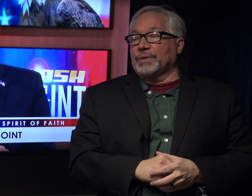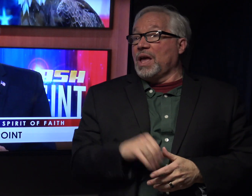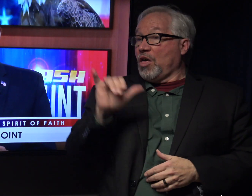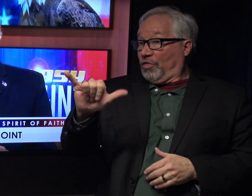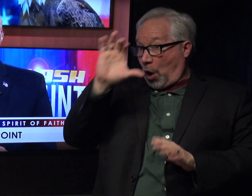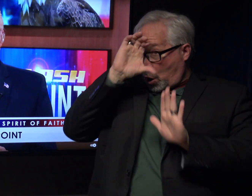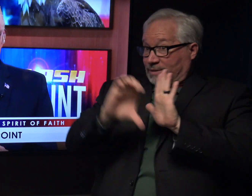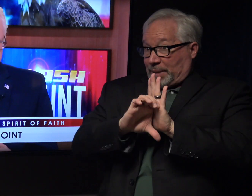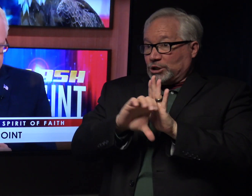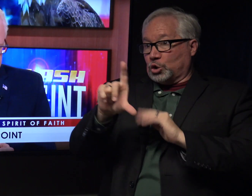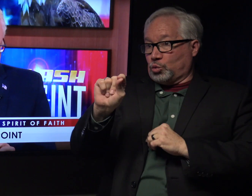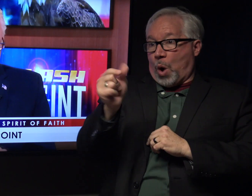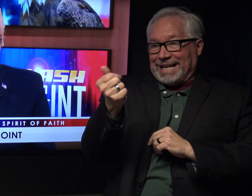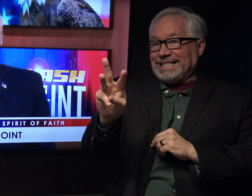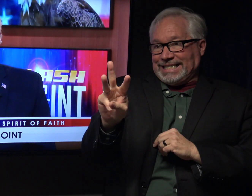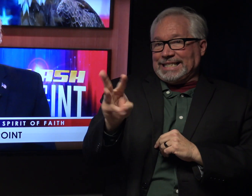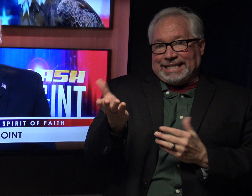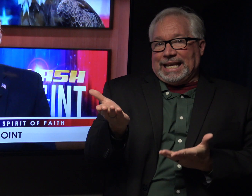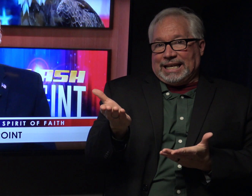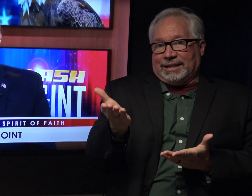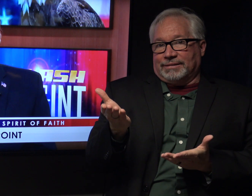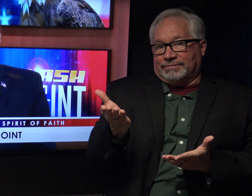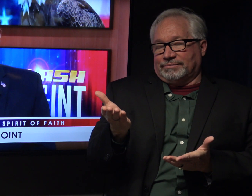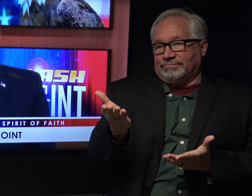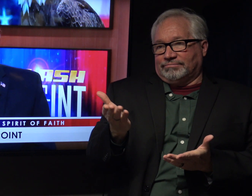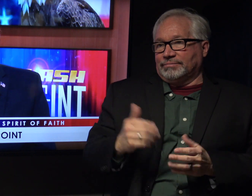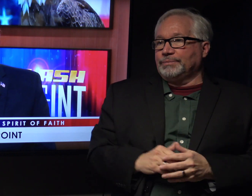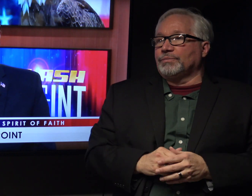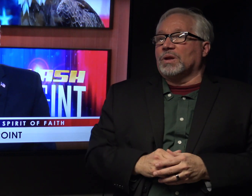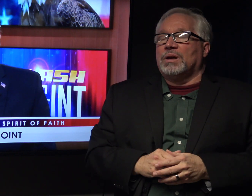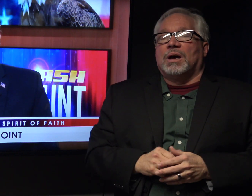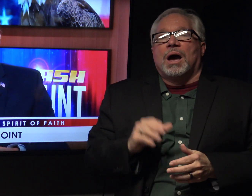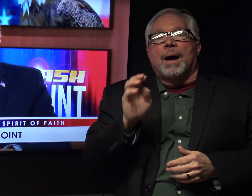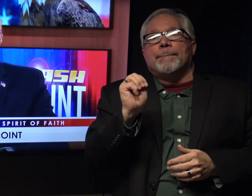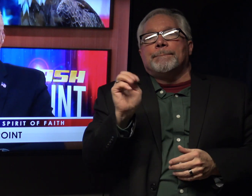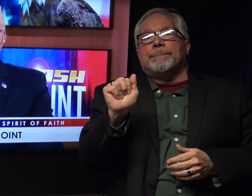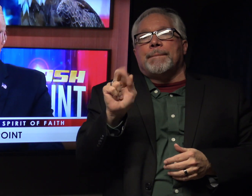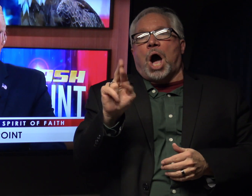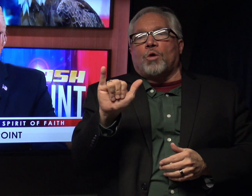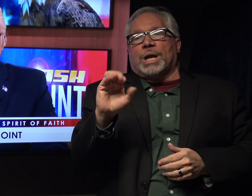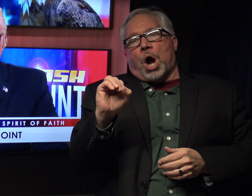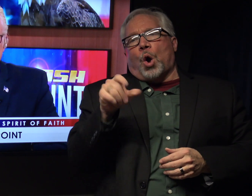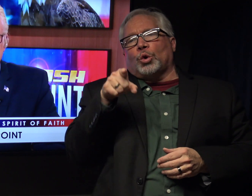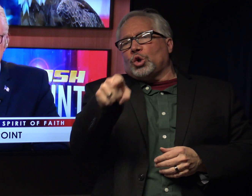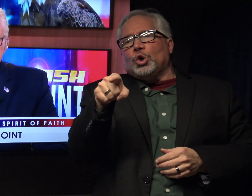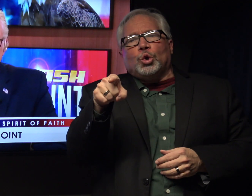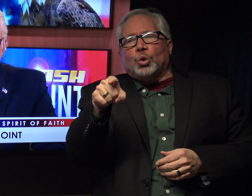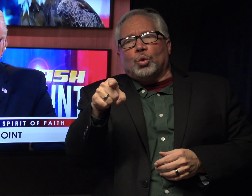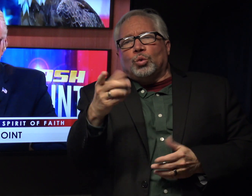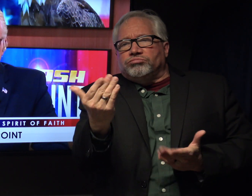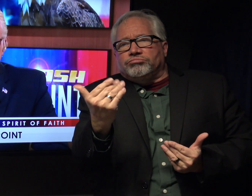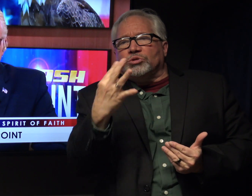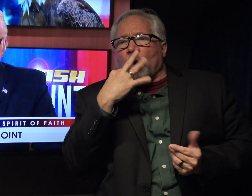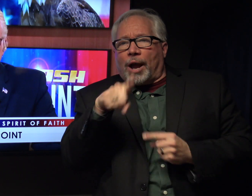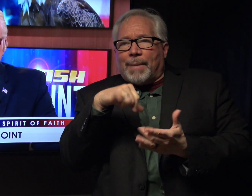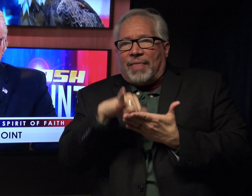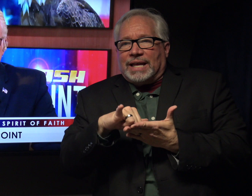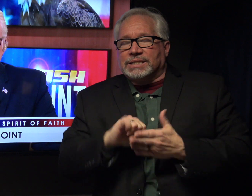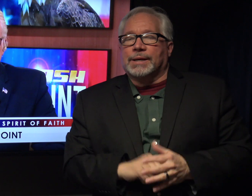2016. They look like it could have been yesterday. Mario, I want to get you to weigh in on this, where we're at right now. Well, where we're at